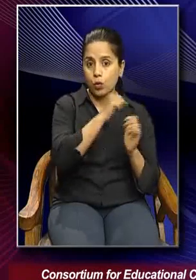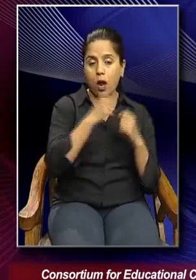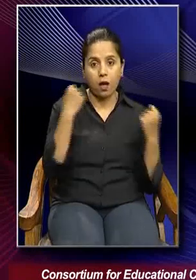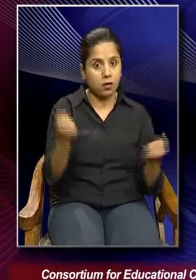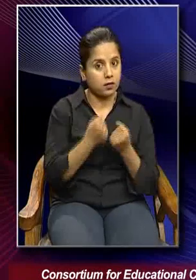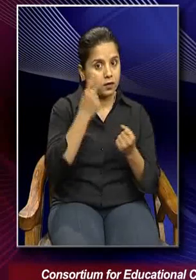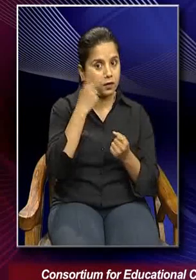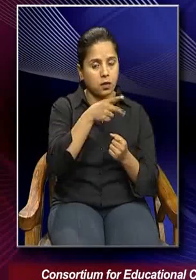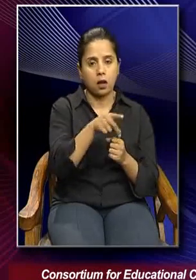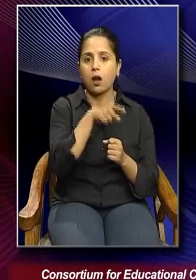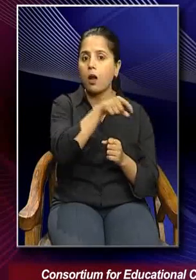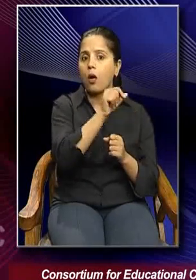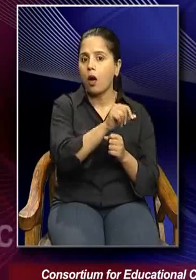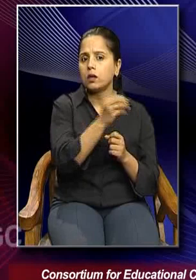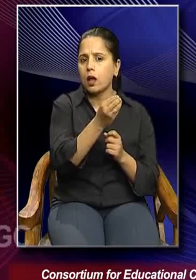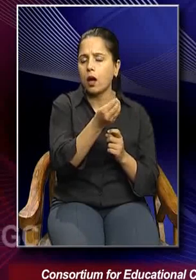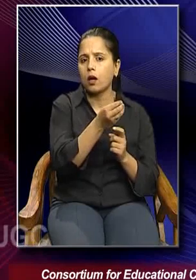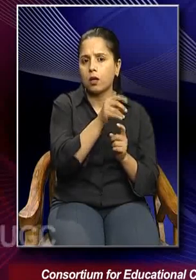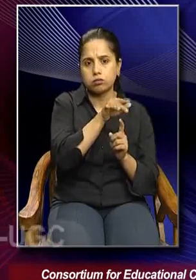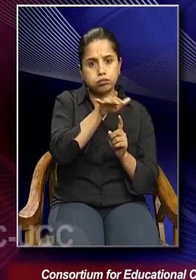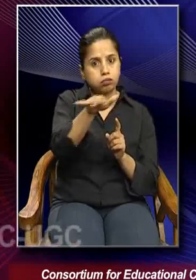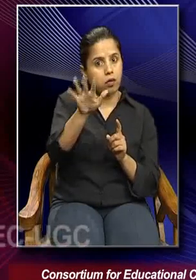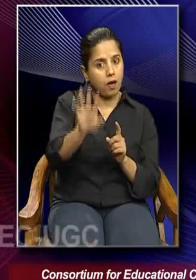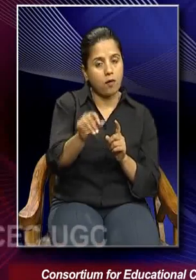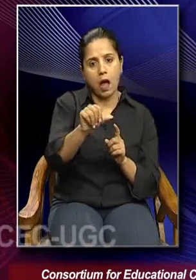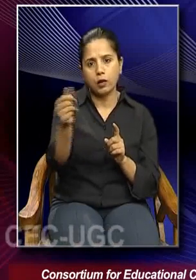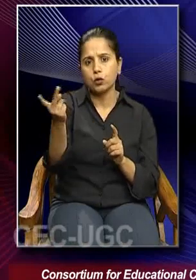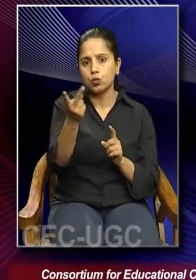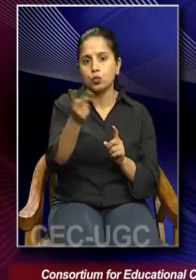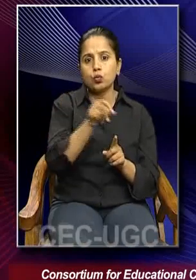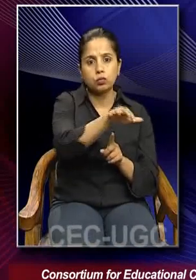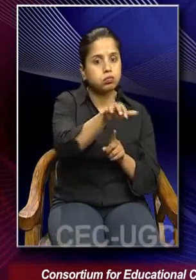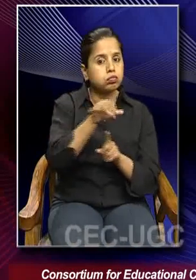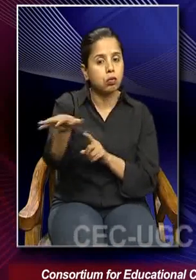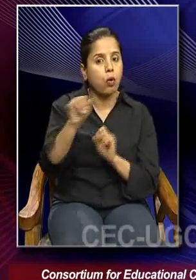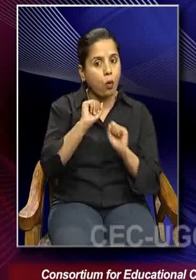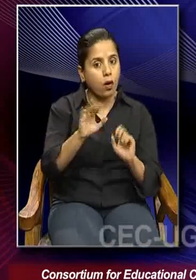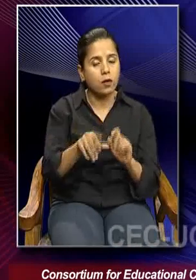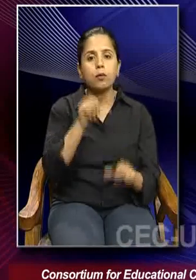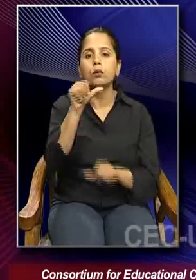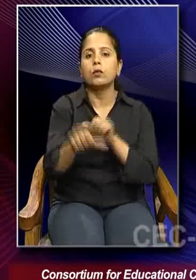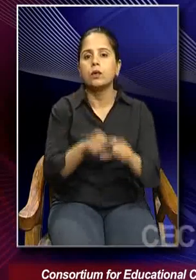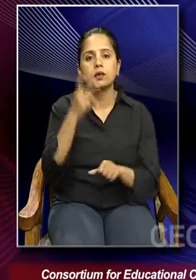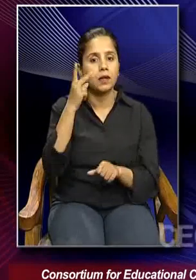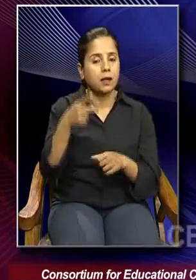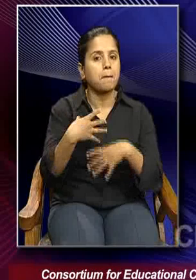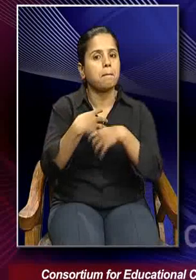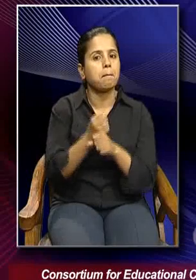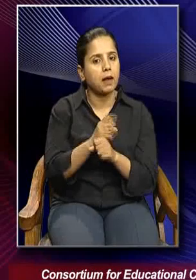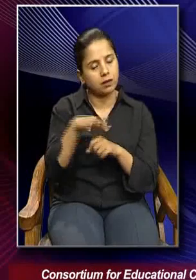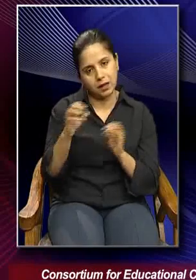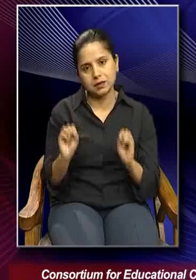activity, it vibrates and makes the other two vibrate, the process of creation